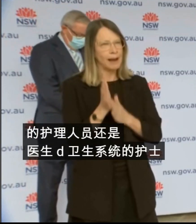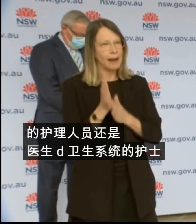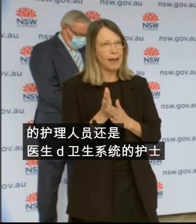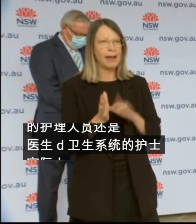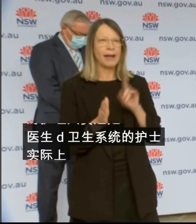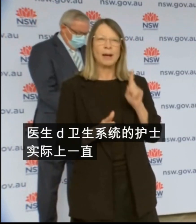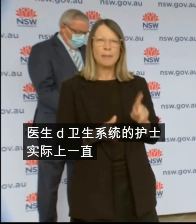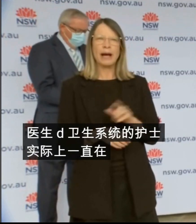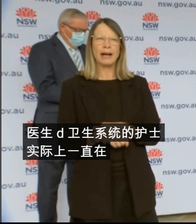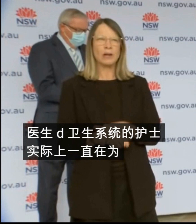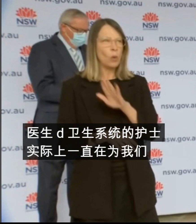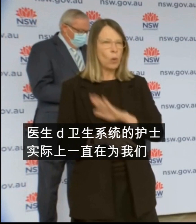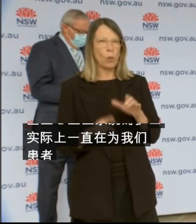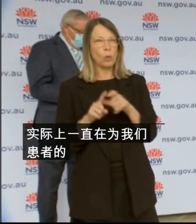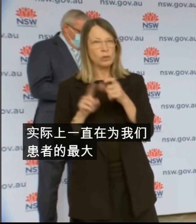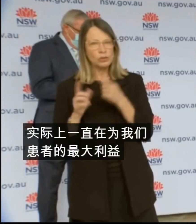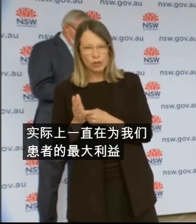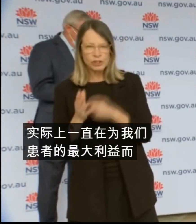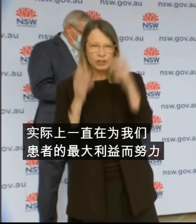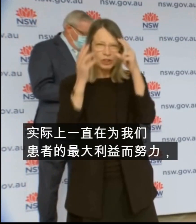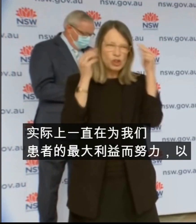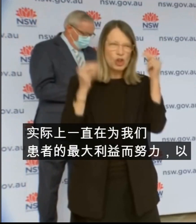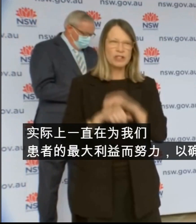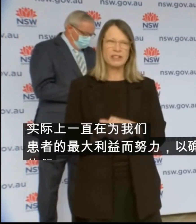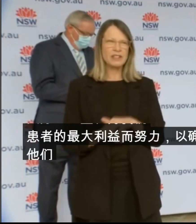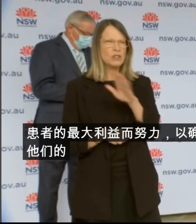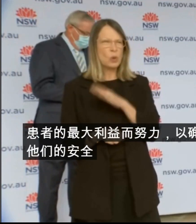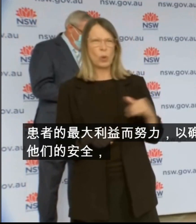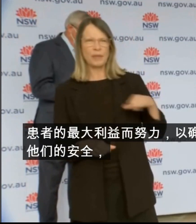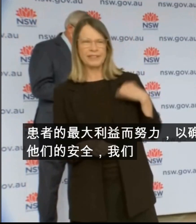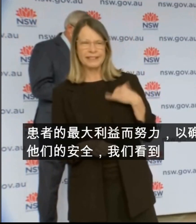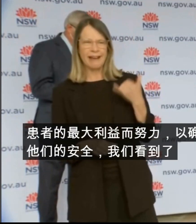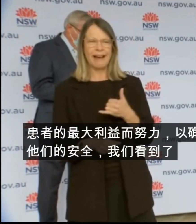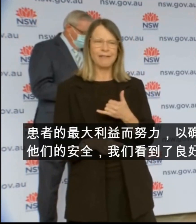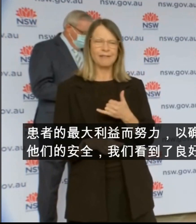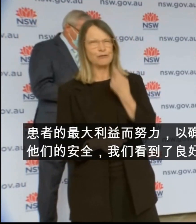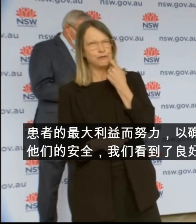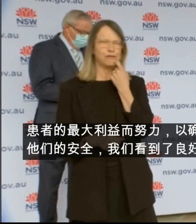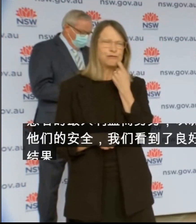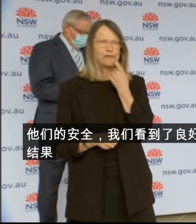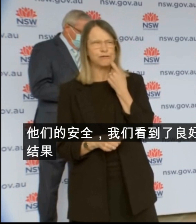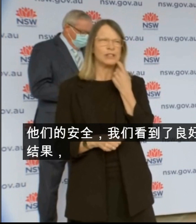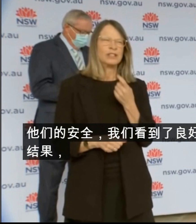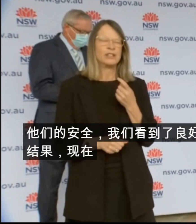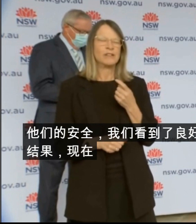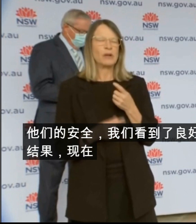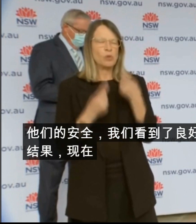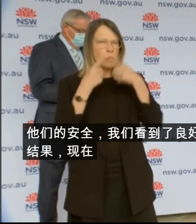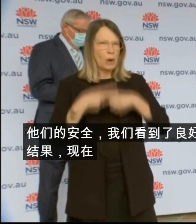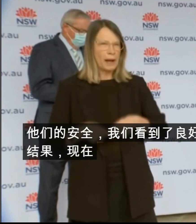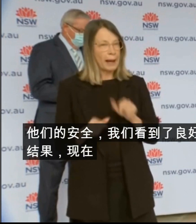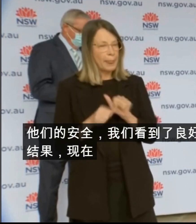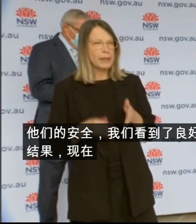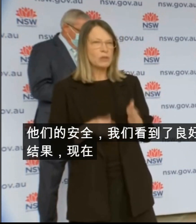system, have actually been working in our patients' best interest to try and keep them safe. And we're seeing good outcomes for that